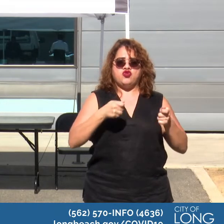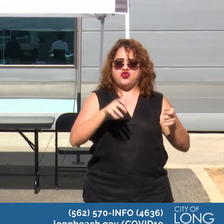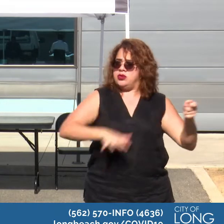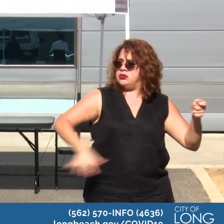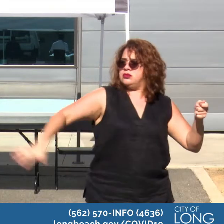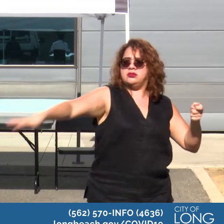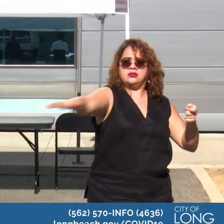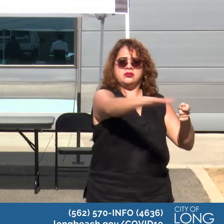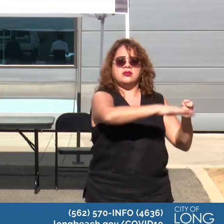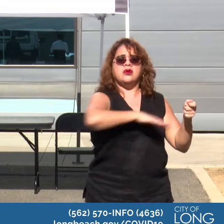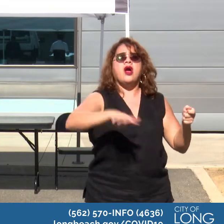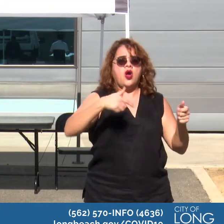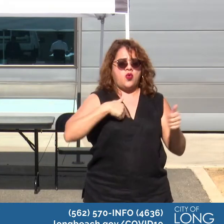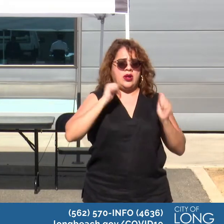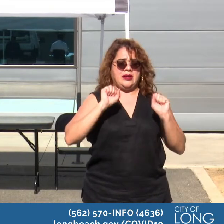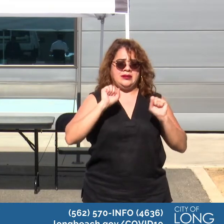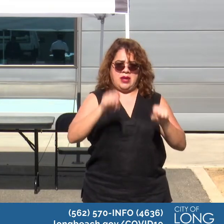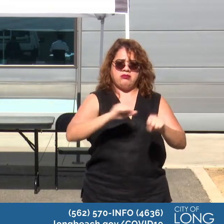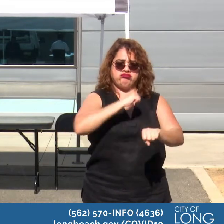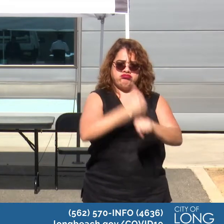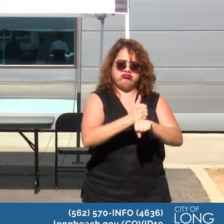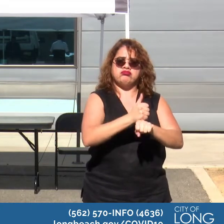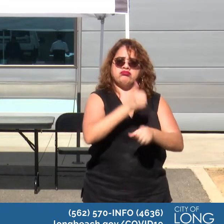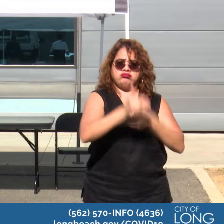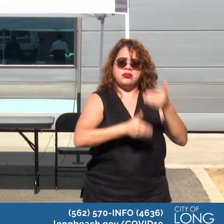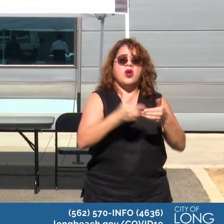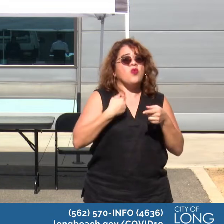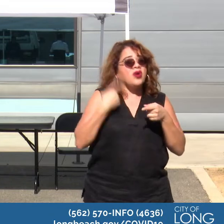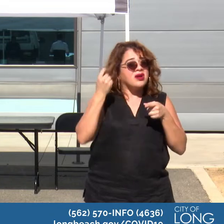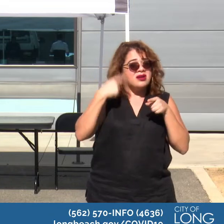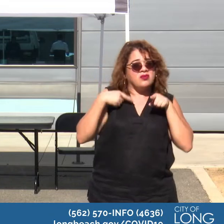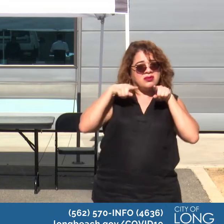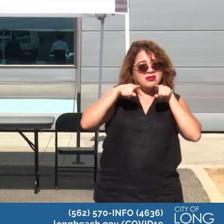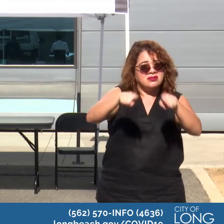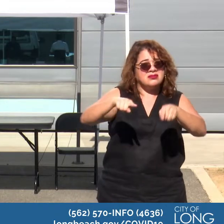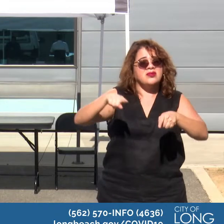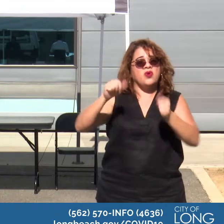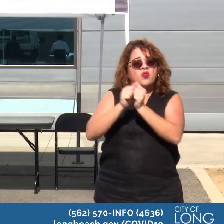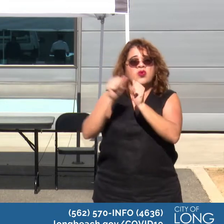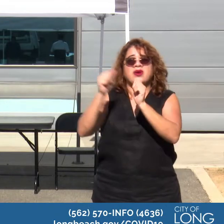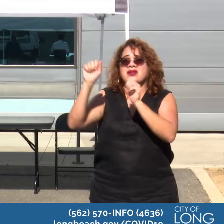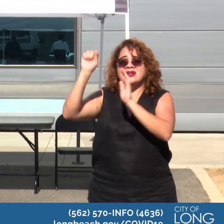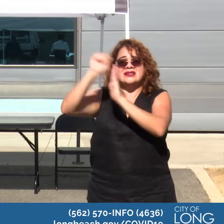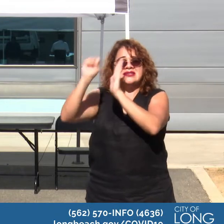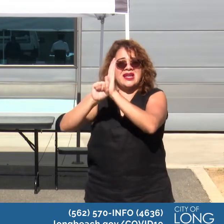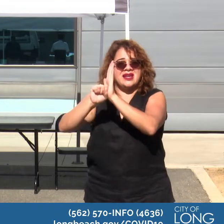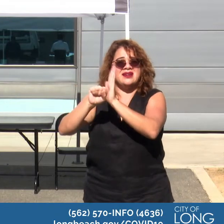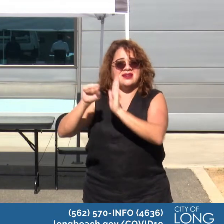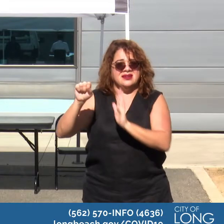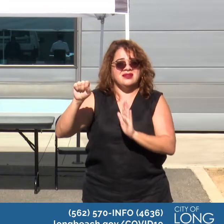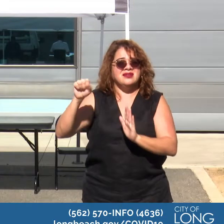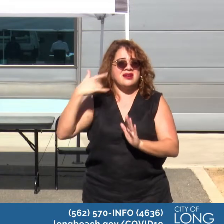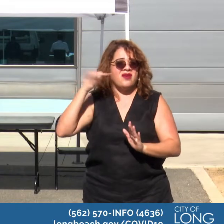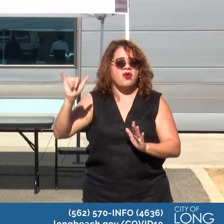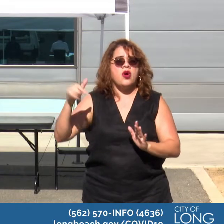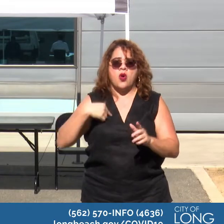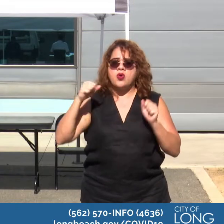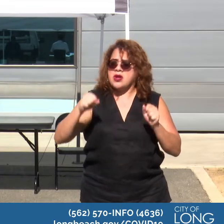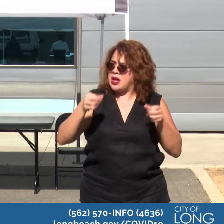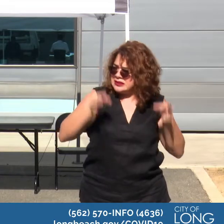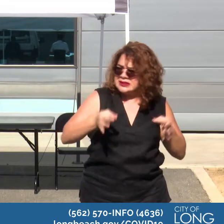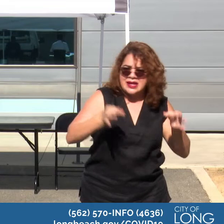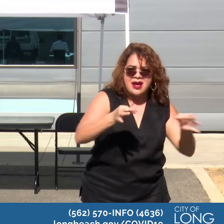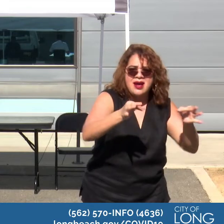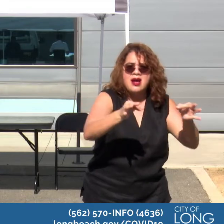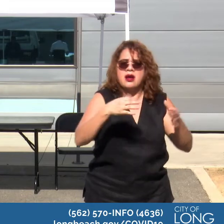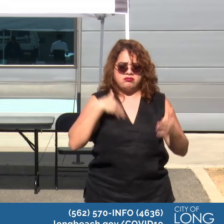we're always aligned with the state, but it allows us to move, I think, much more nimble, quickly, make decisions faster, and really focus on